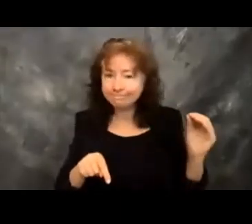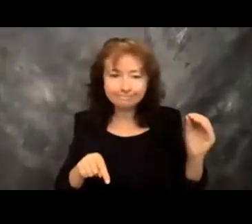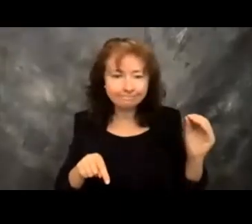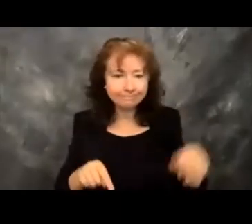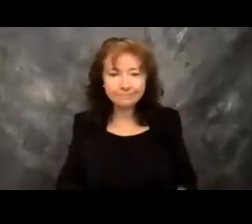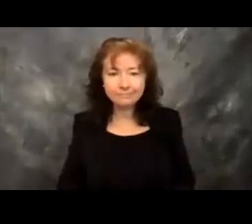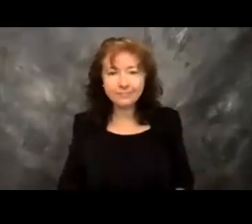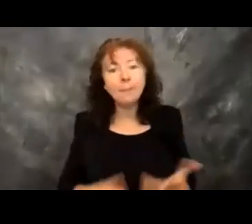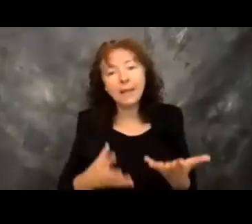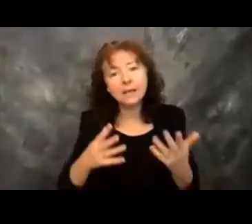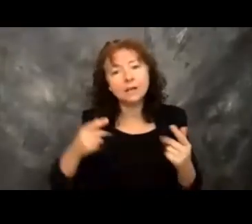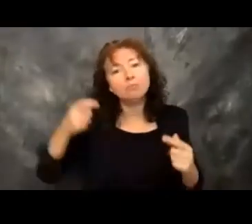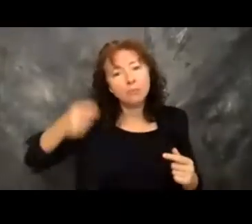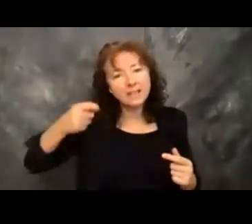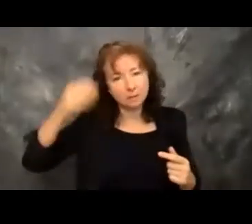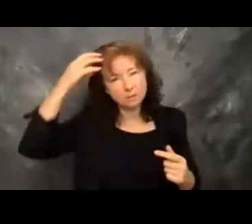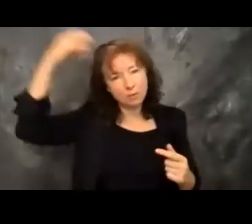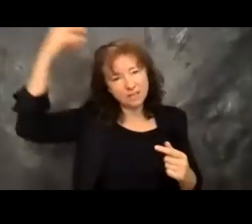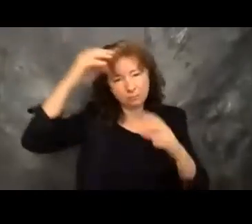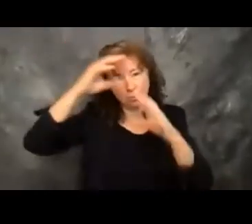president either.